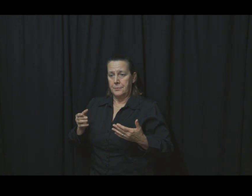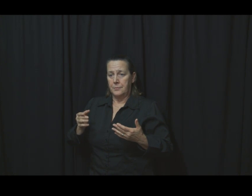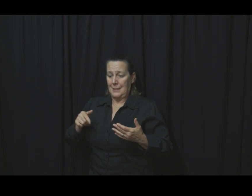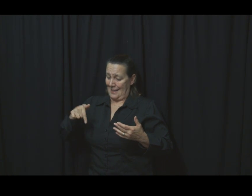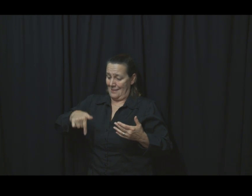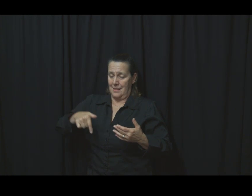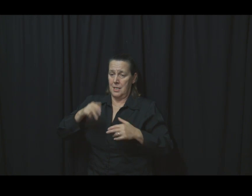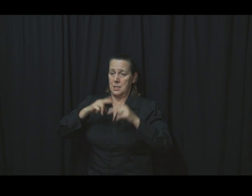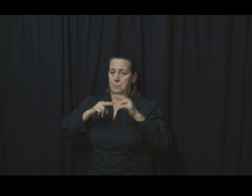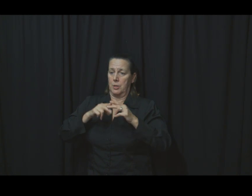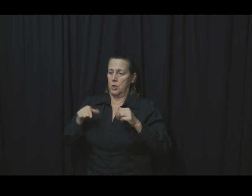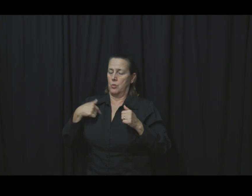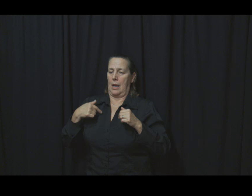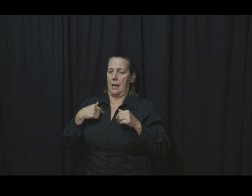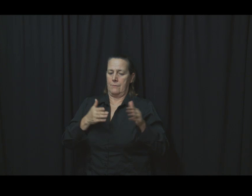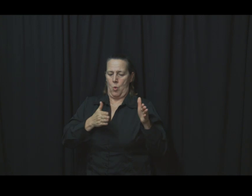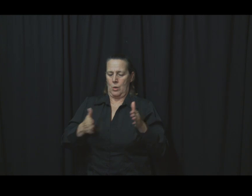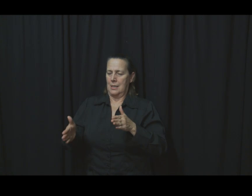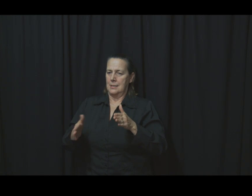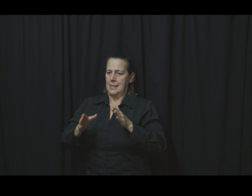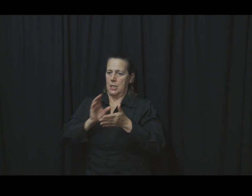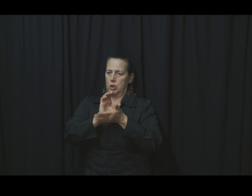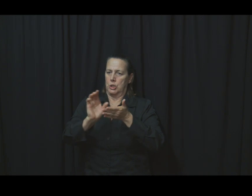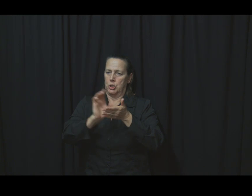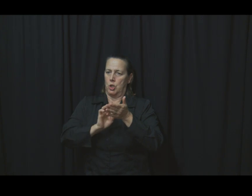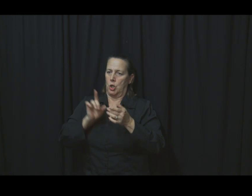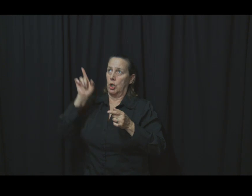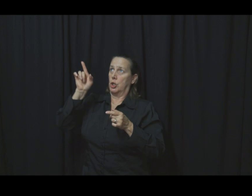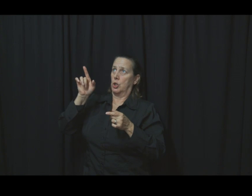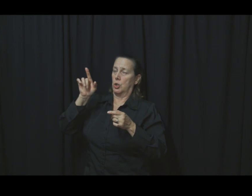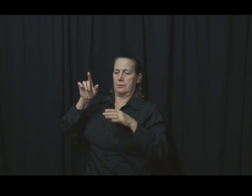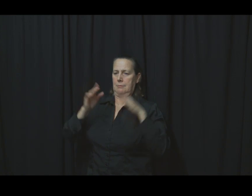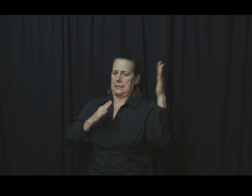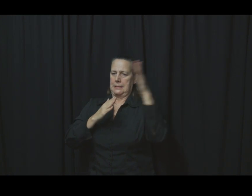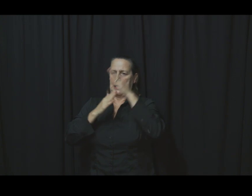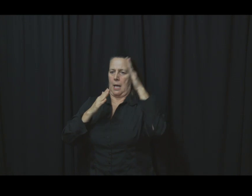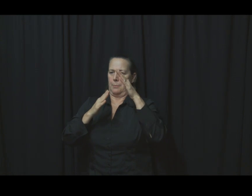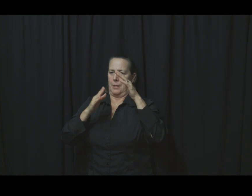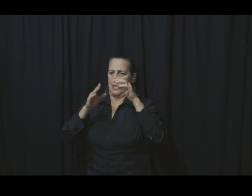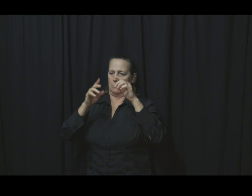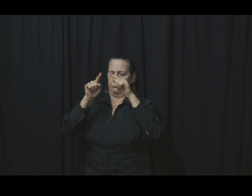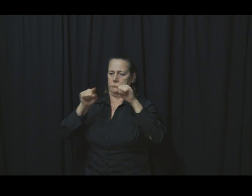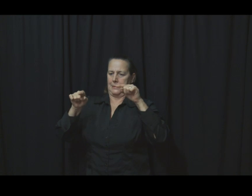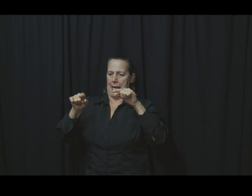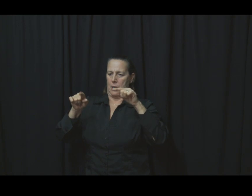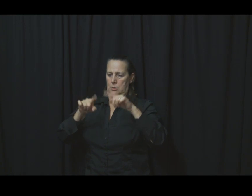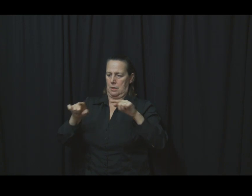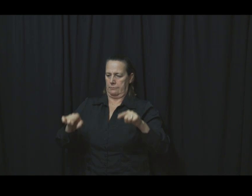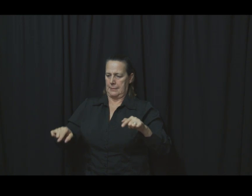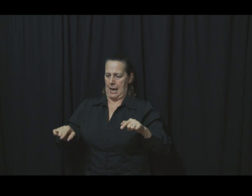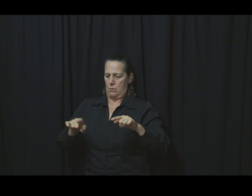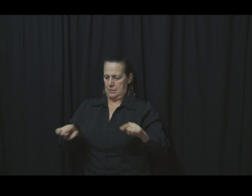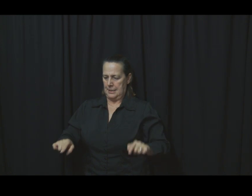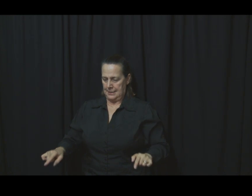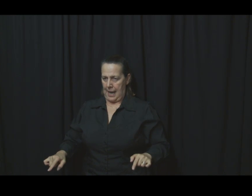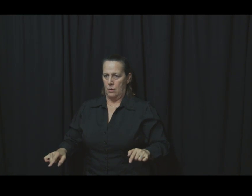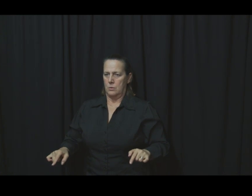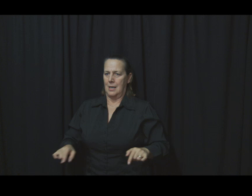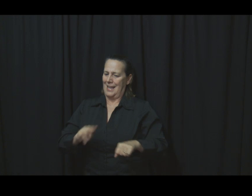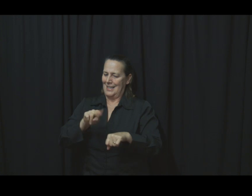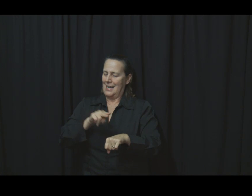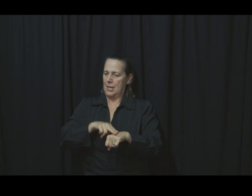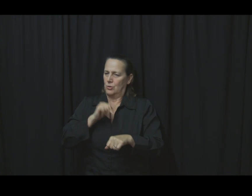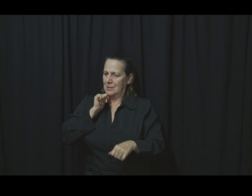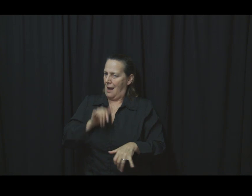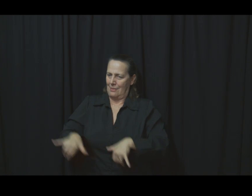an organization chart. I imagine you're at the top, and it's a top-down structure. Nature is not that